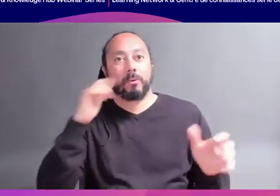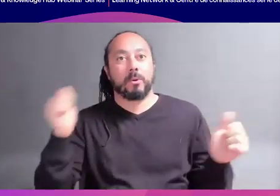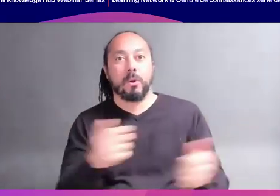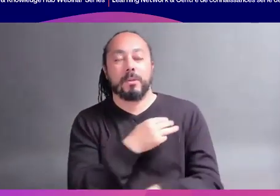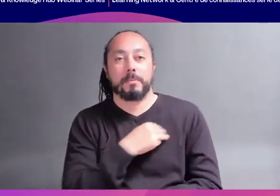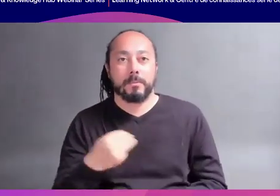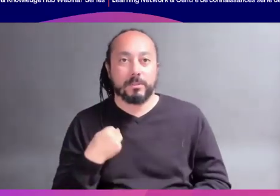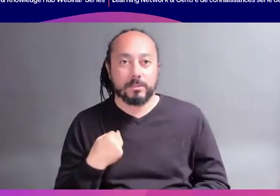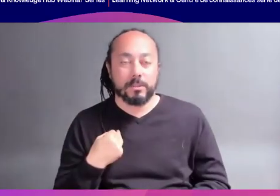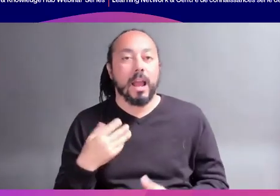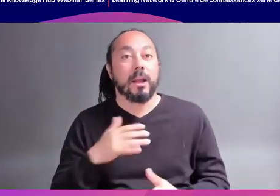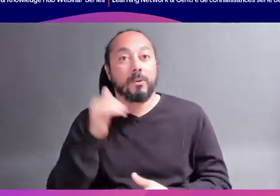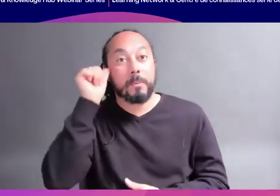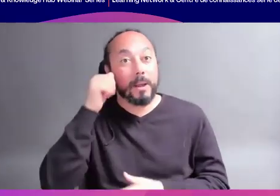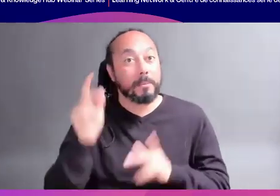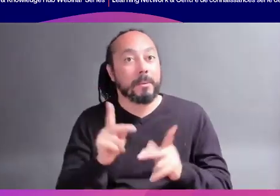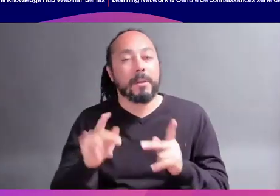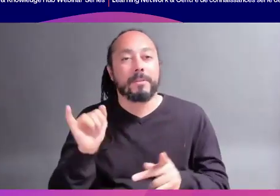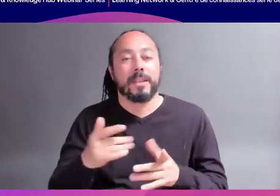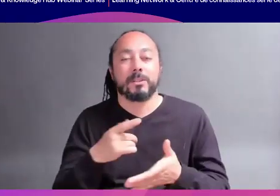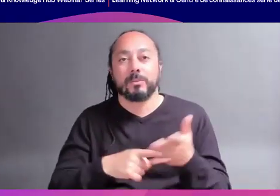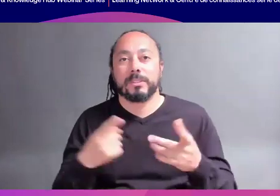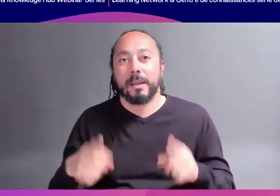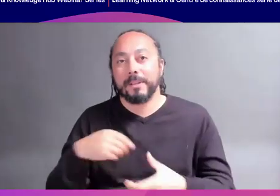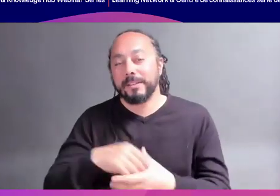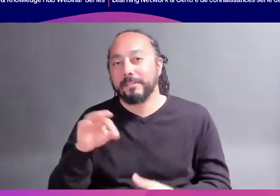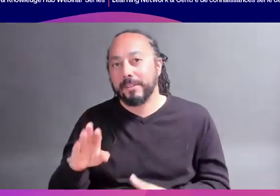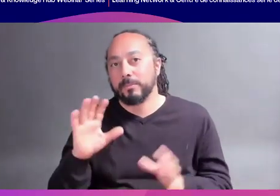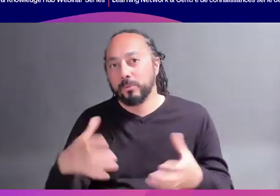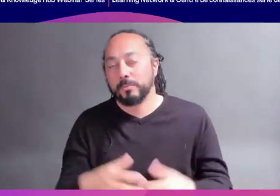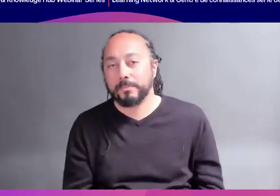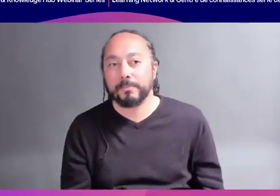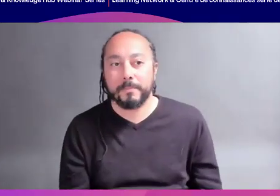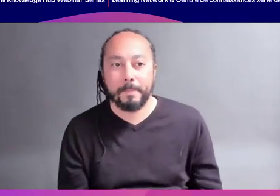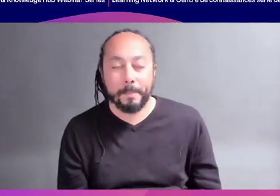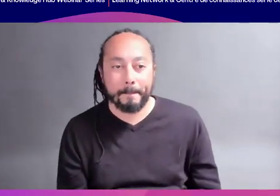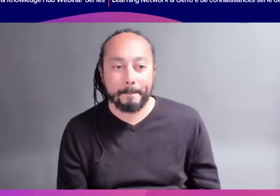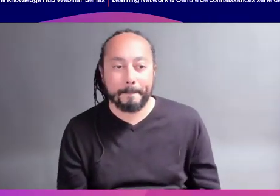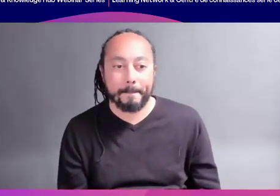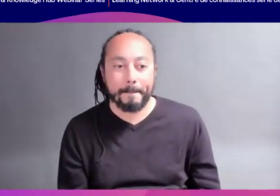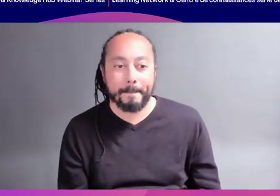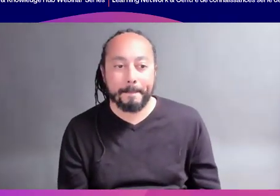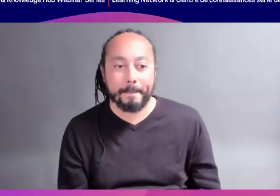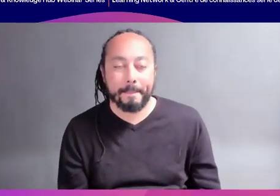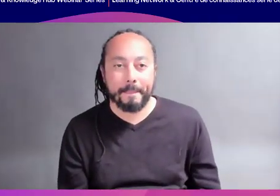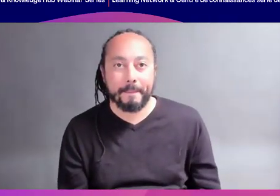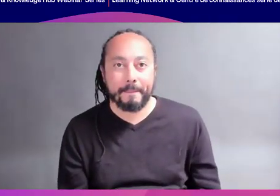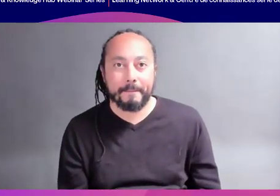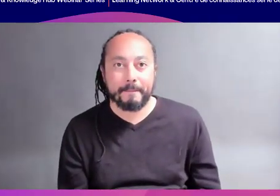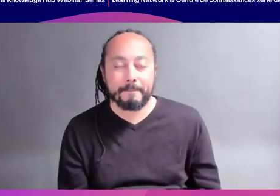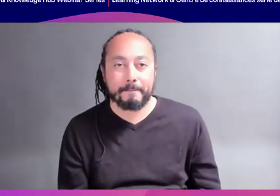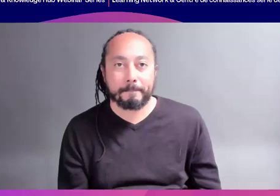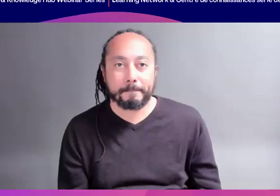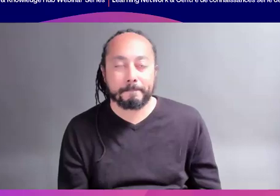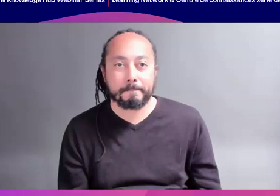just reminding folks that that's what's happening in the Facebook group. And then the last thing I'll mention before I pass on to Lana to think